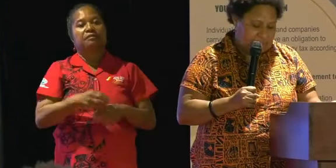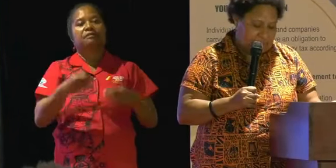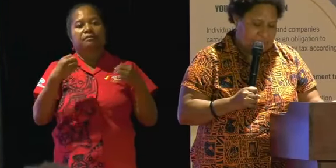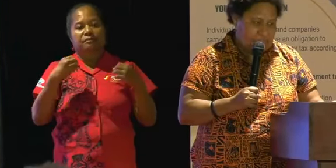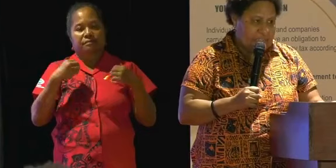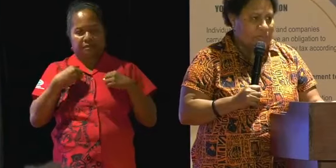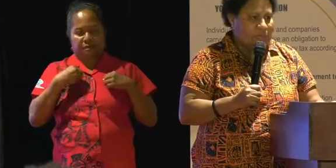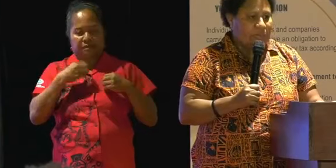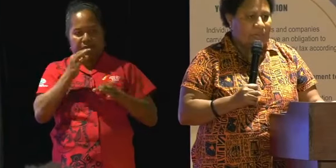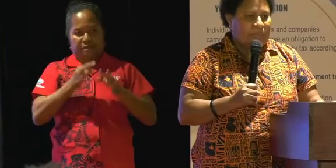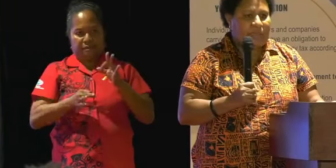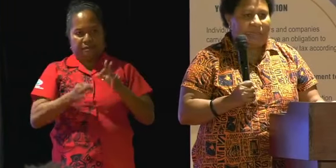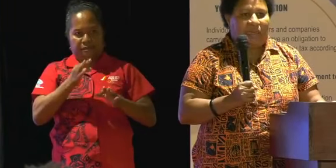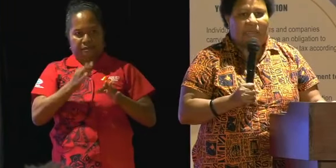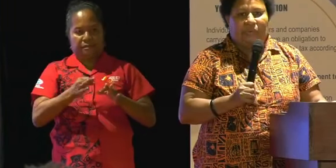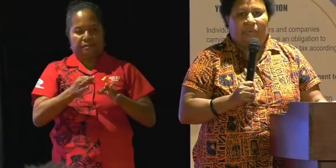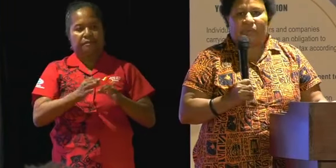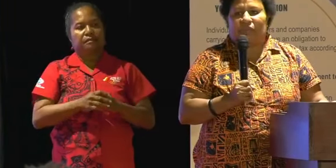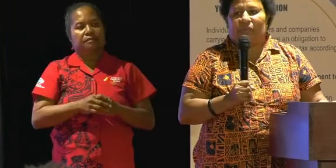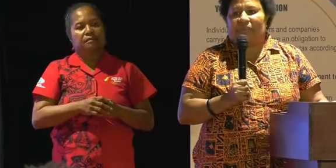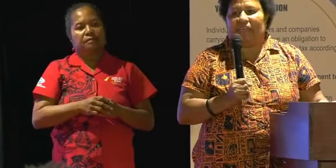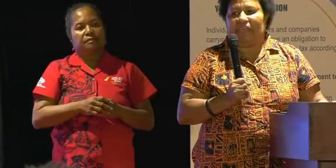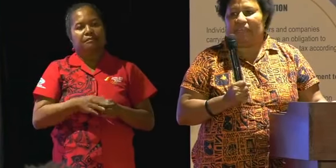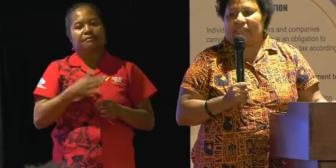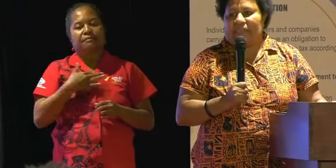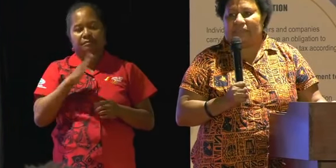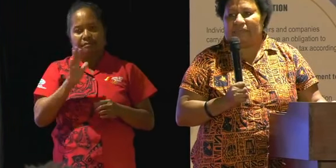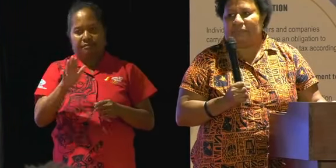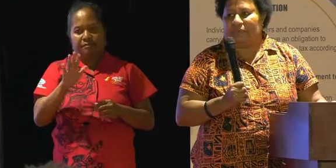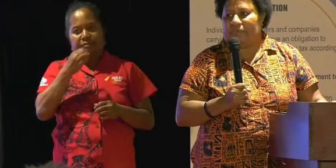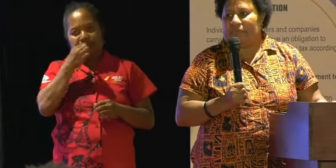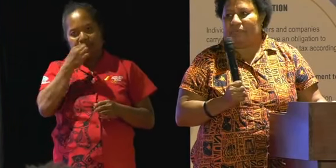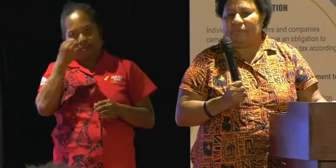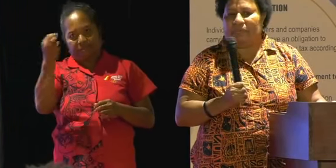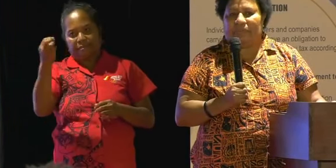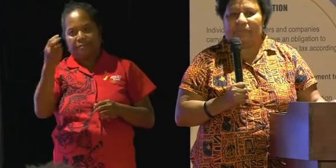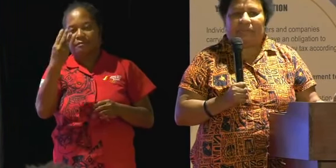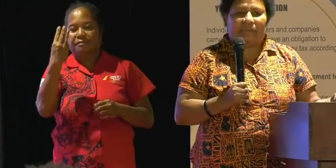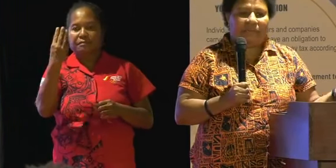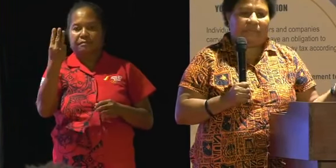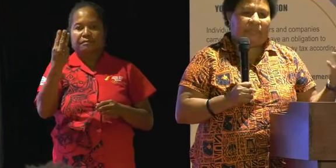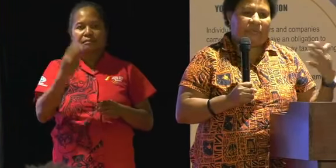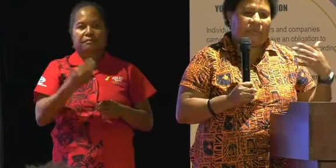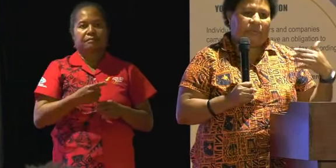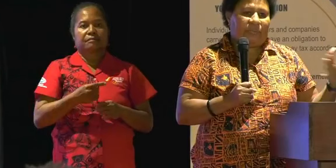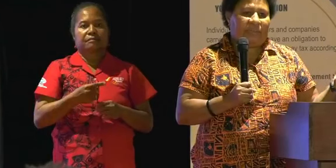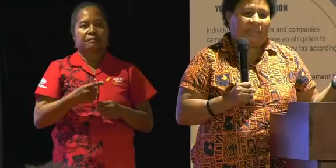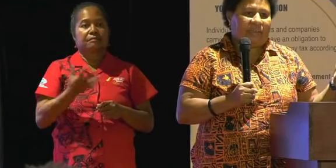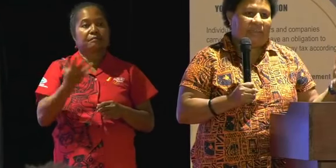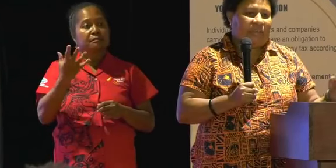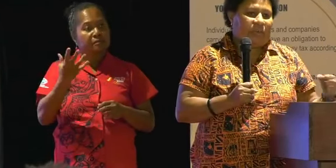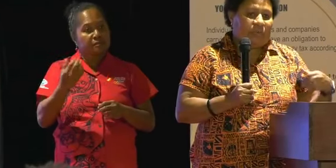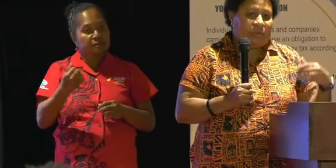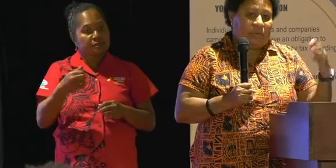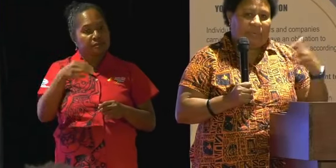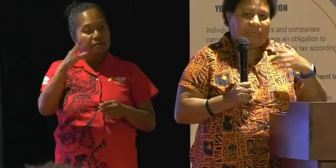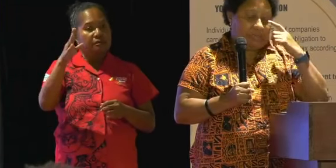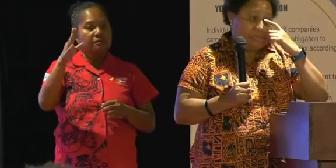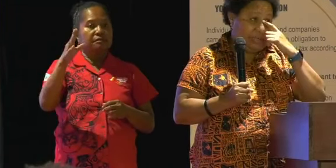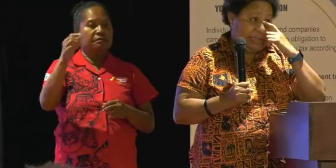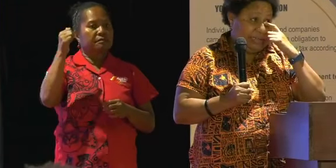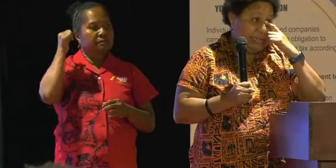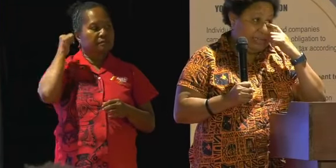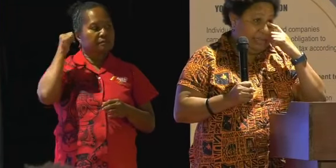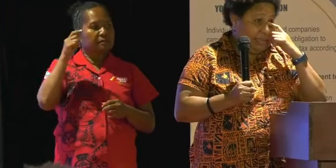business decisions. So I'll probably stop here and ask a few of you for like if you had to go home